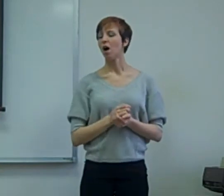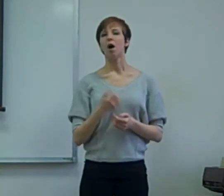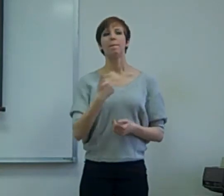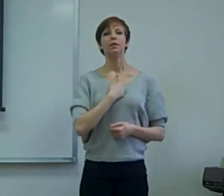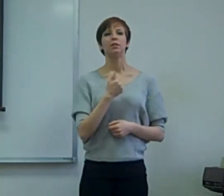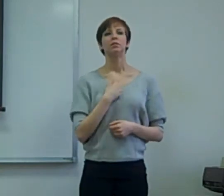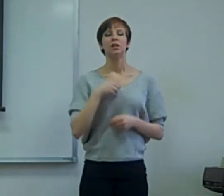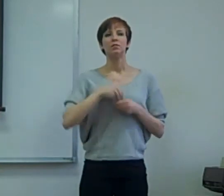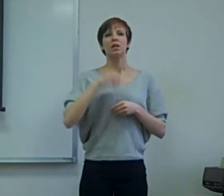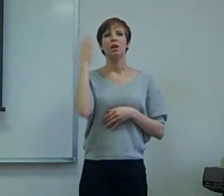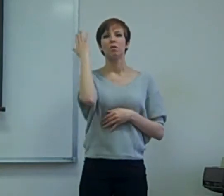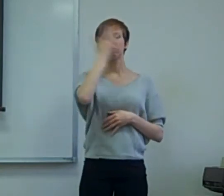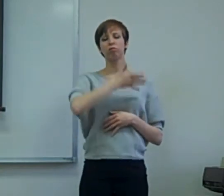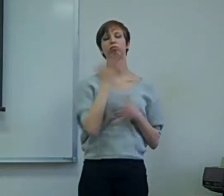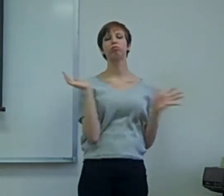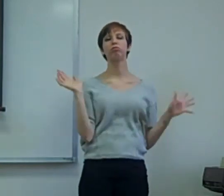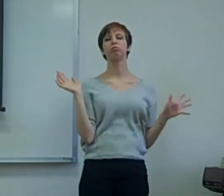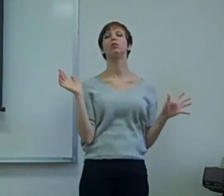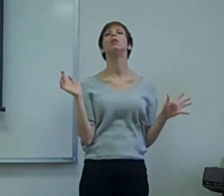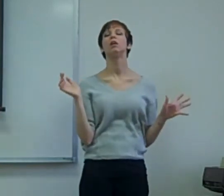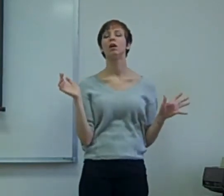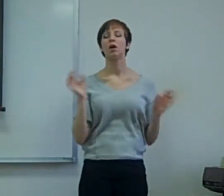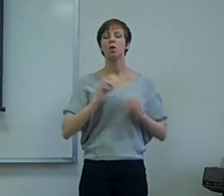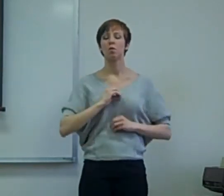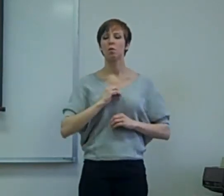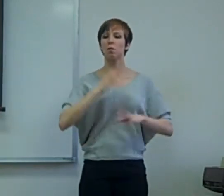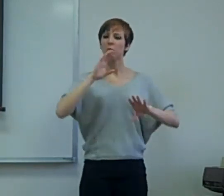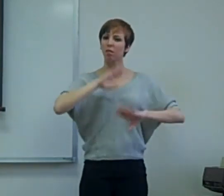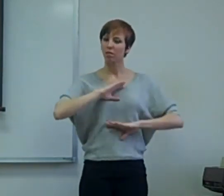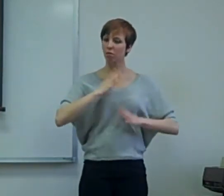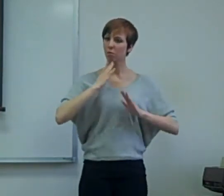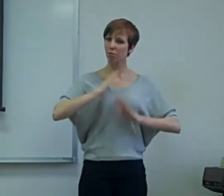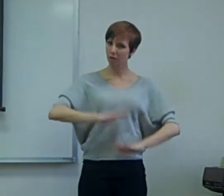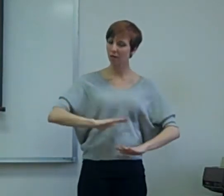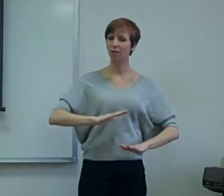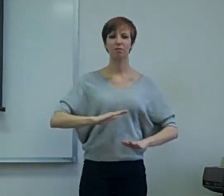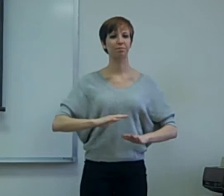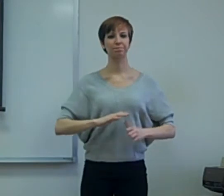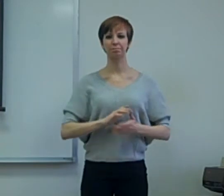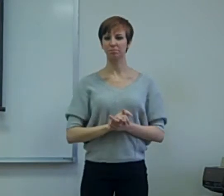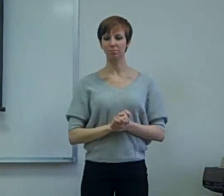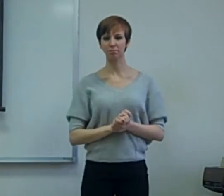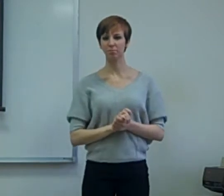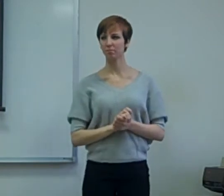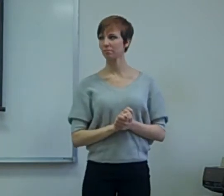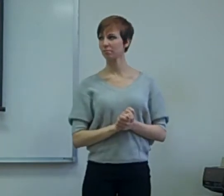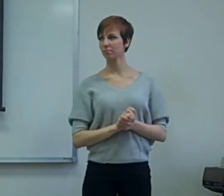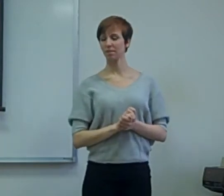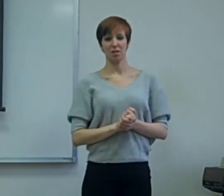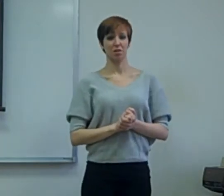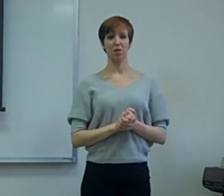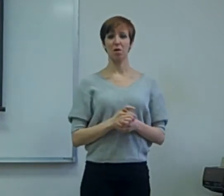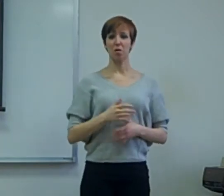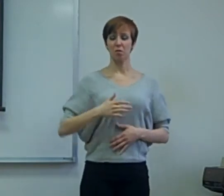done. I'm fine. But it was so unpredictable. Nobody ever could have told me that that's what was going to